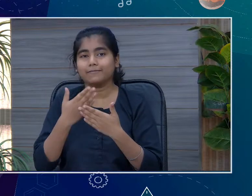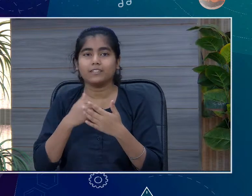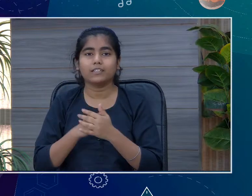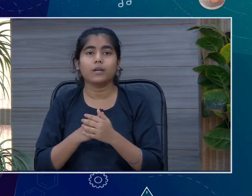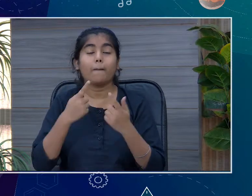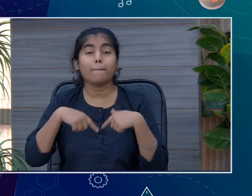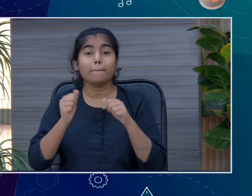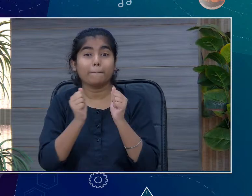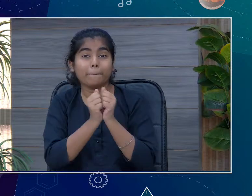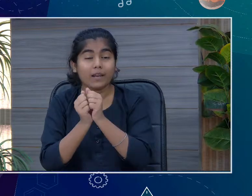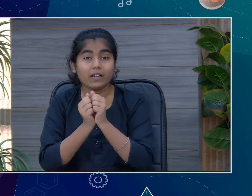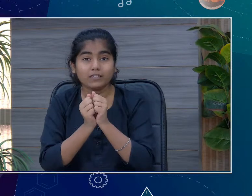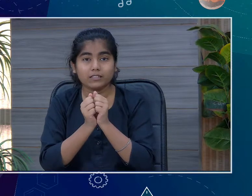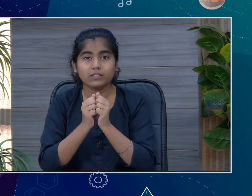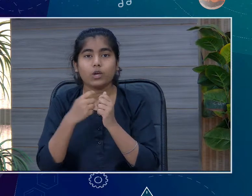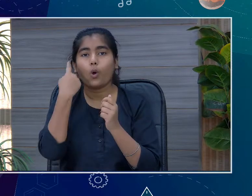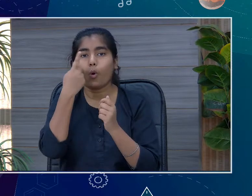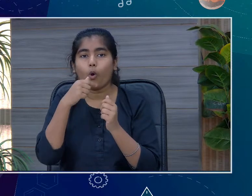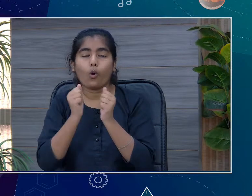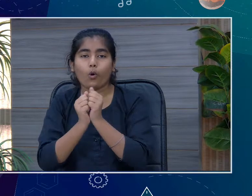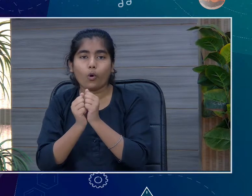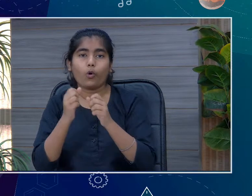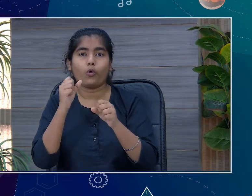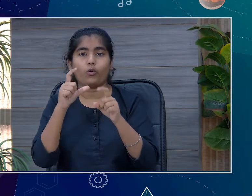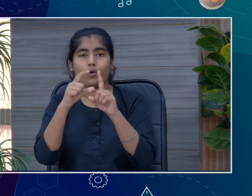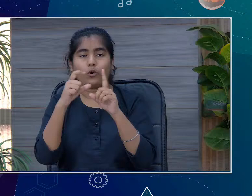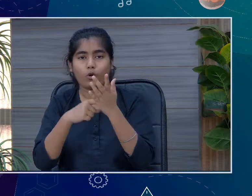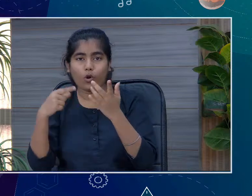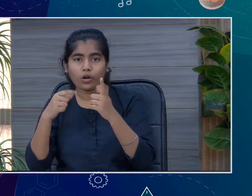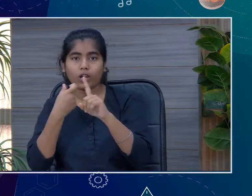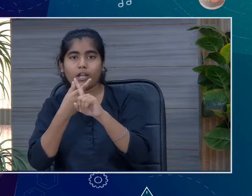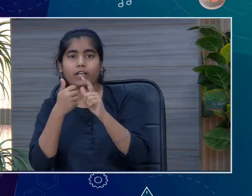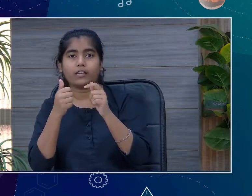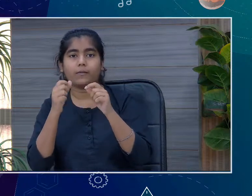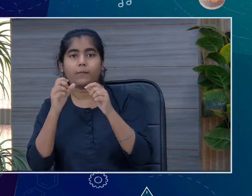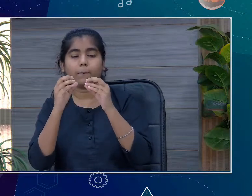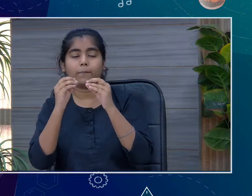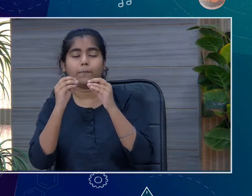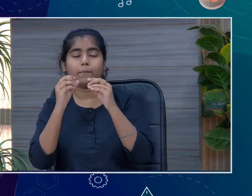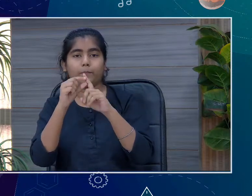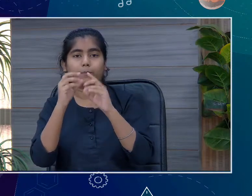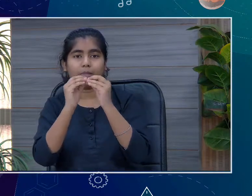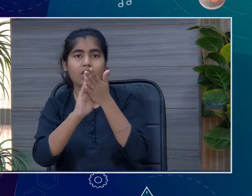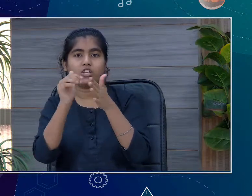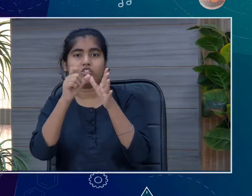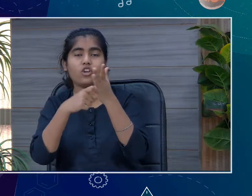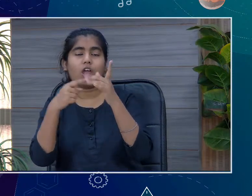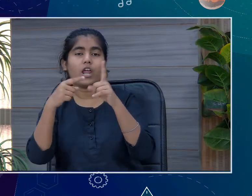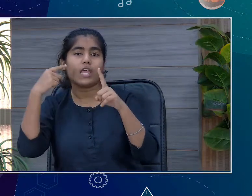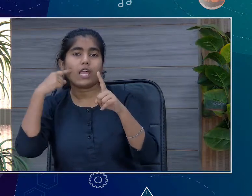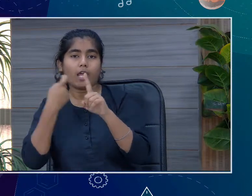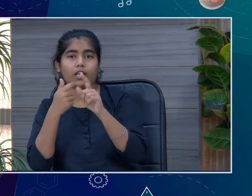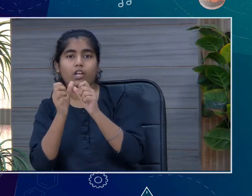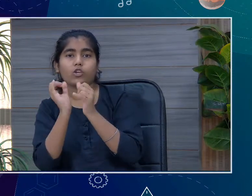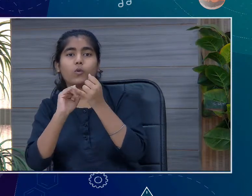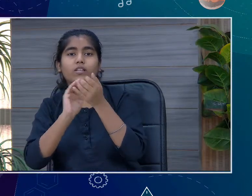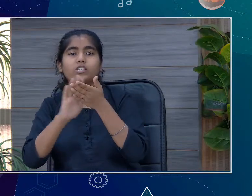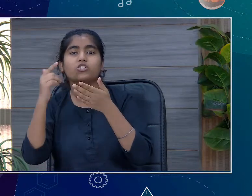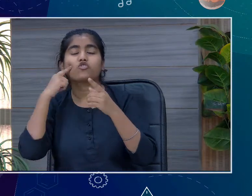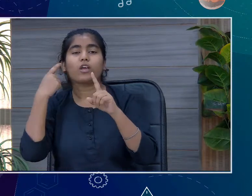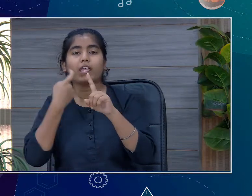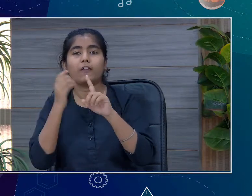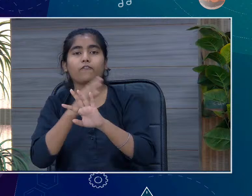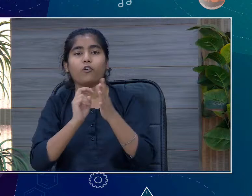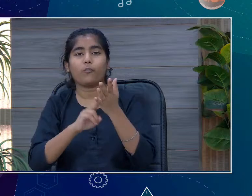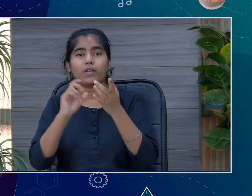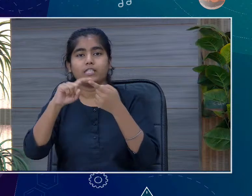along with her, you've got Dr. Bharti Kaushik, Associate Professor CIT N.C.E.R.T here in the studio, you can see. Namaskar. Namaskar.